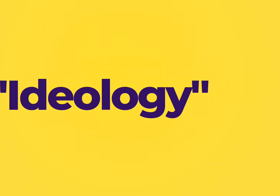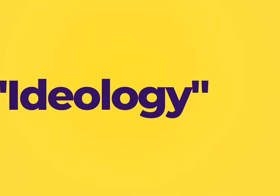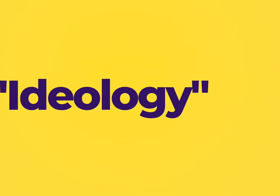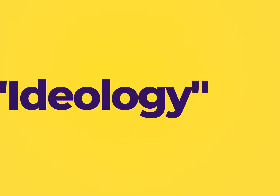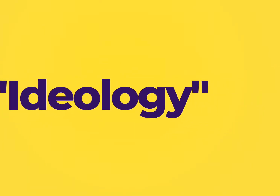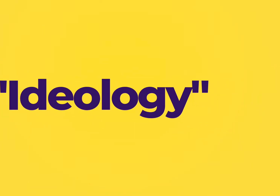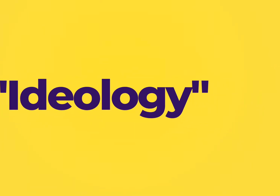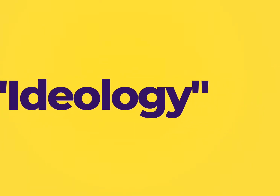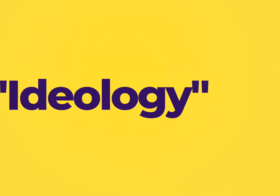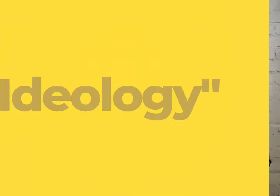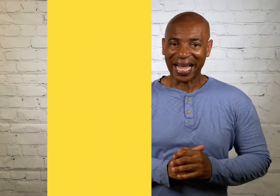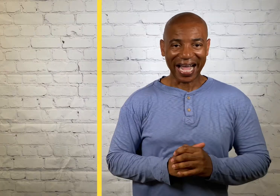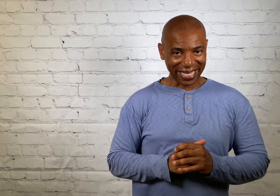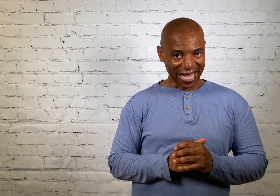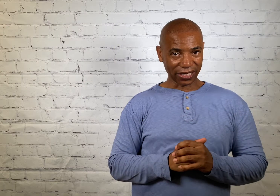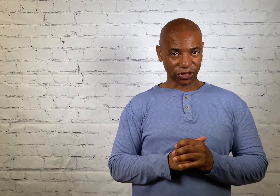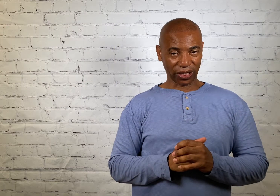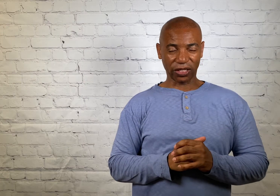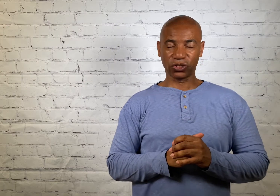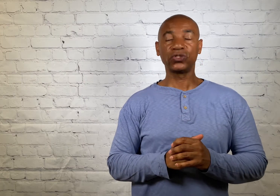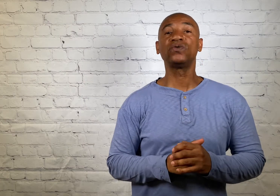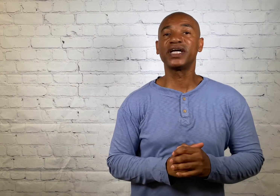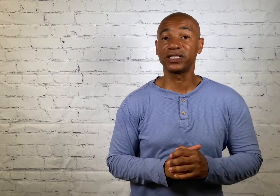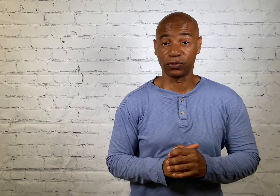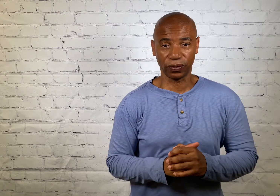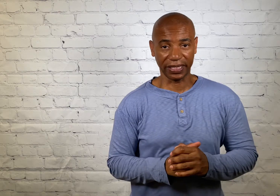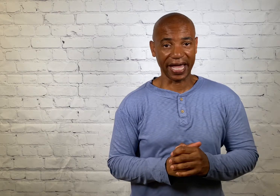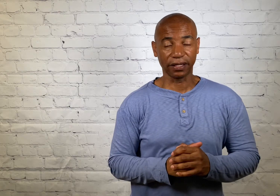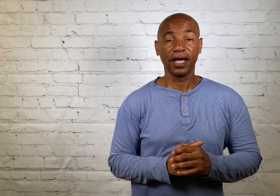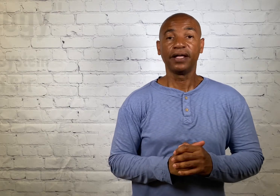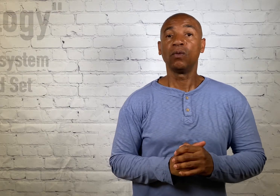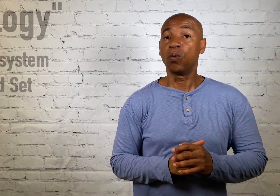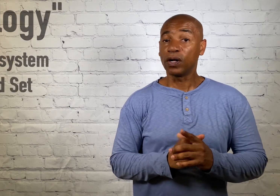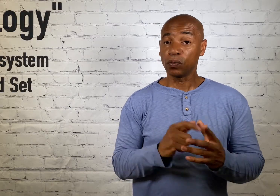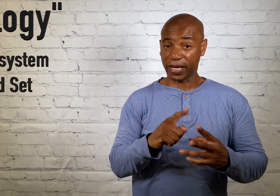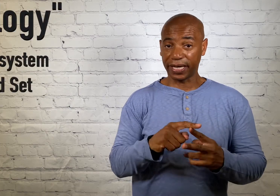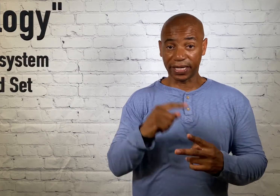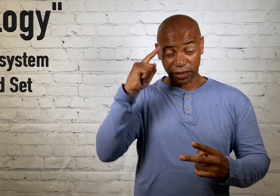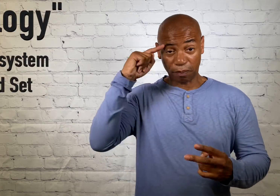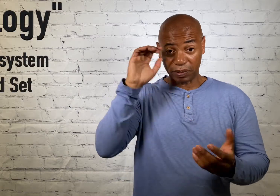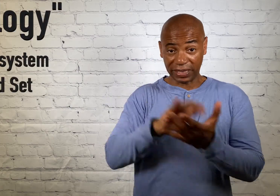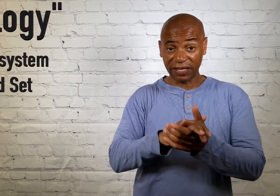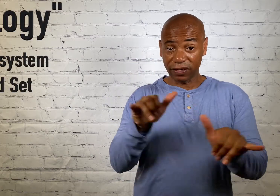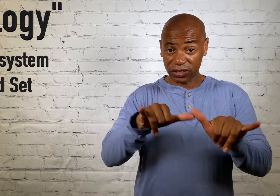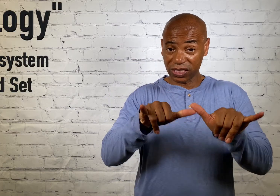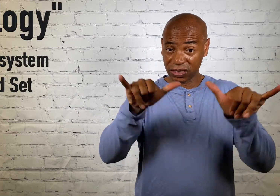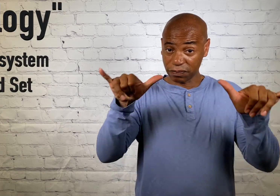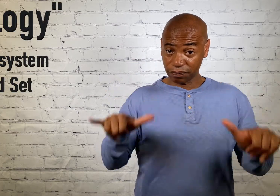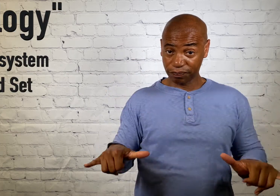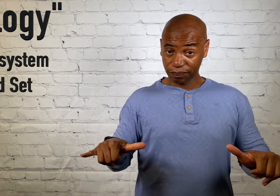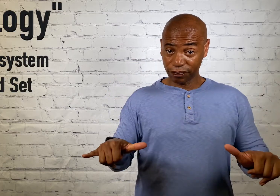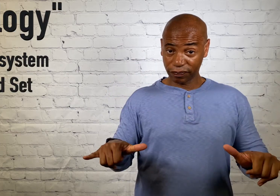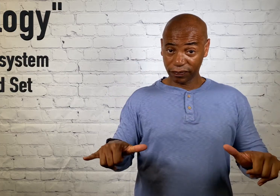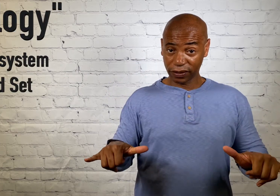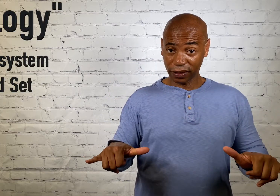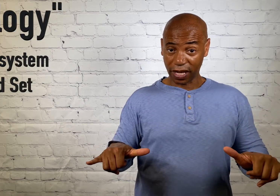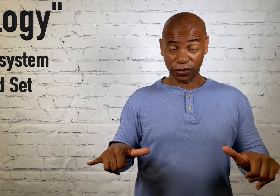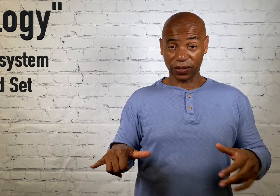The next sign is ideology, and there's two ways of doing that. One way is belief system. I'll do that